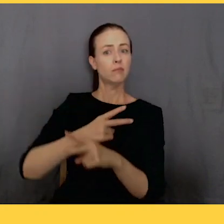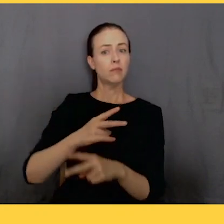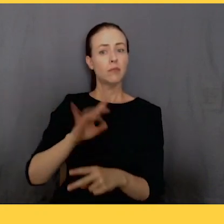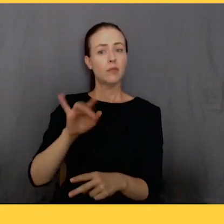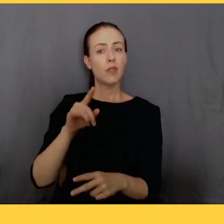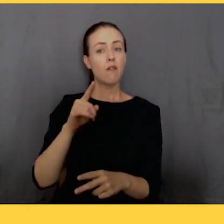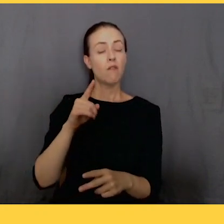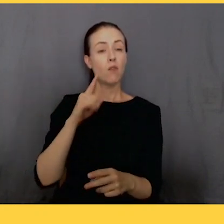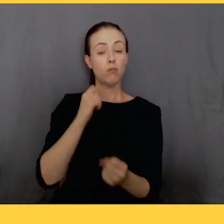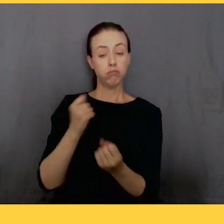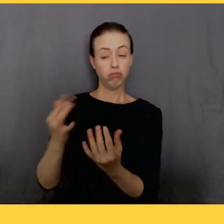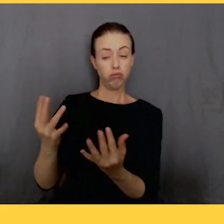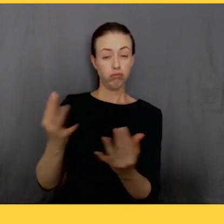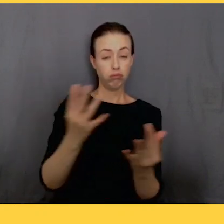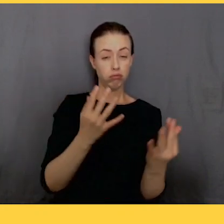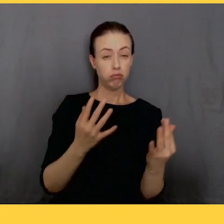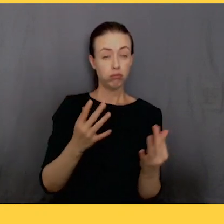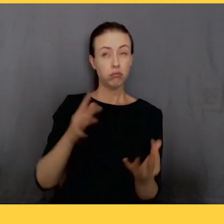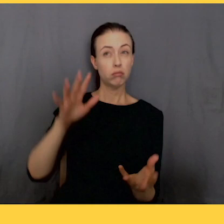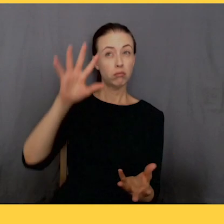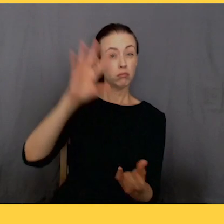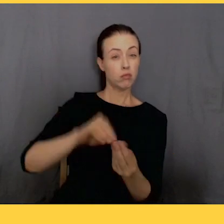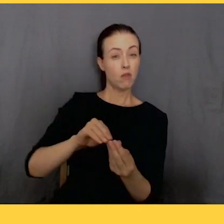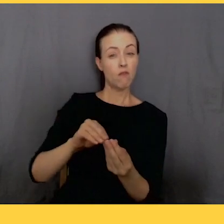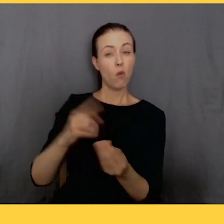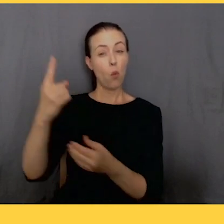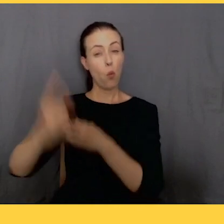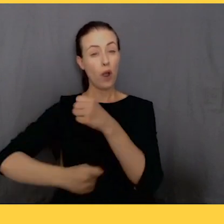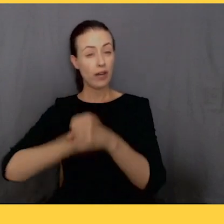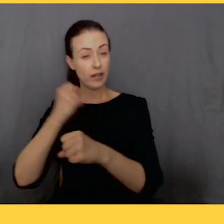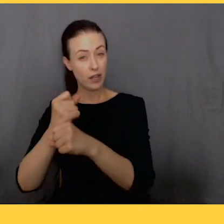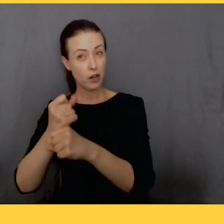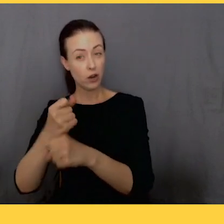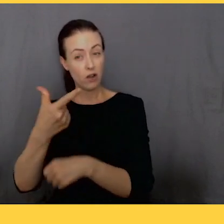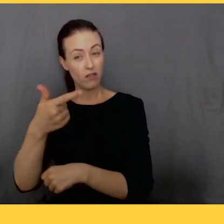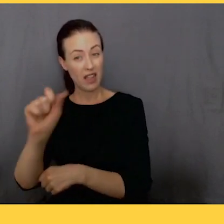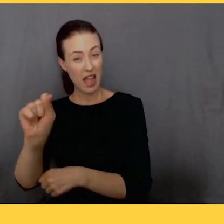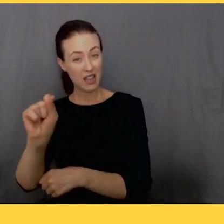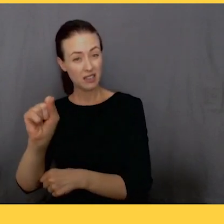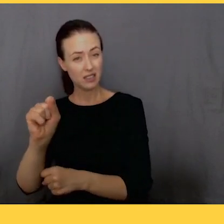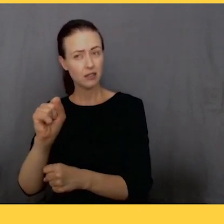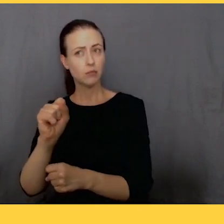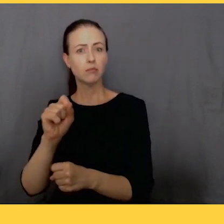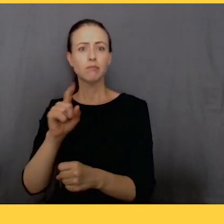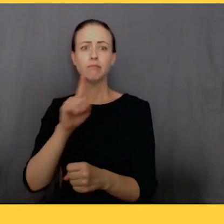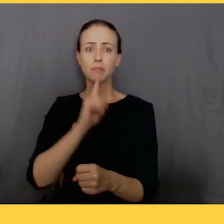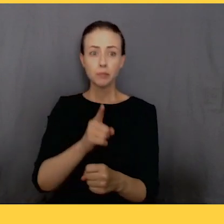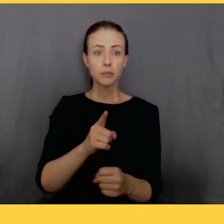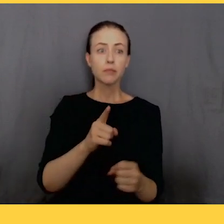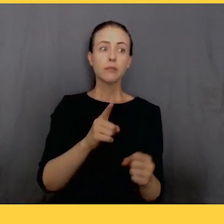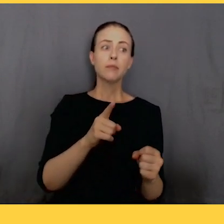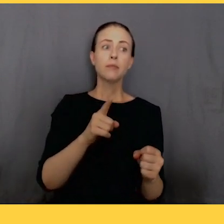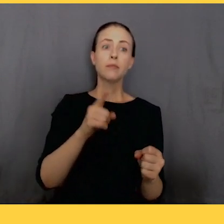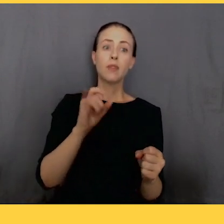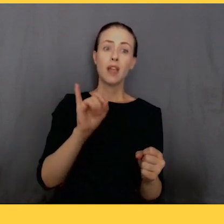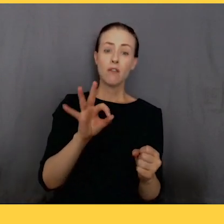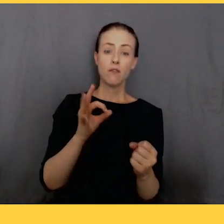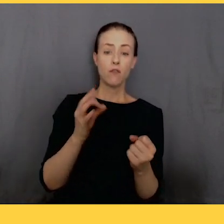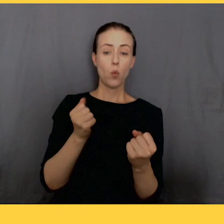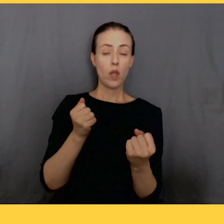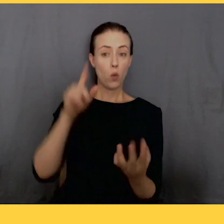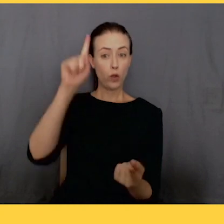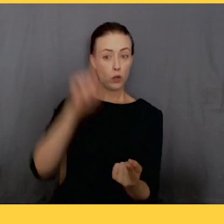California. So unless we can effectively and aggressively eliminate these wildfires, knowing that not all of